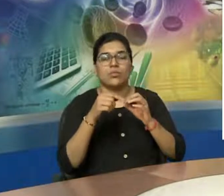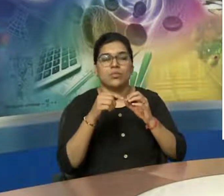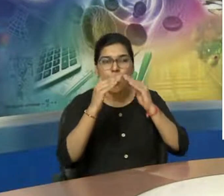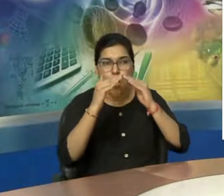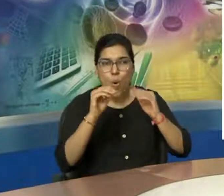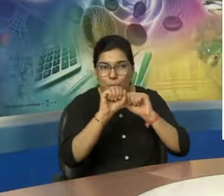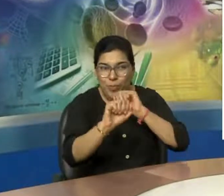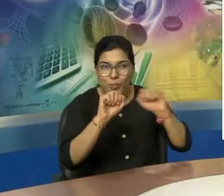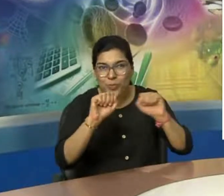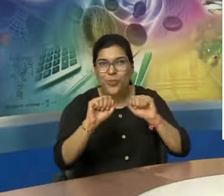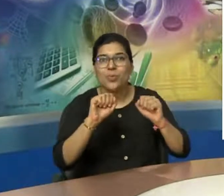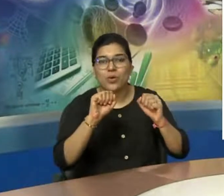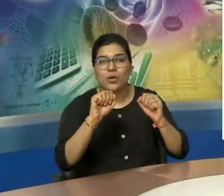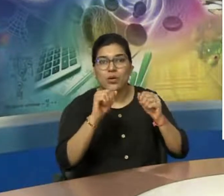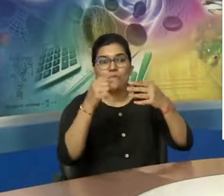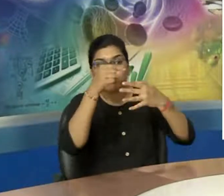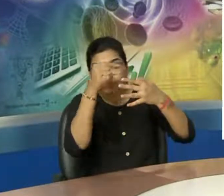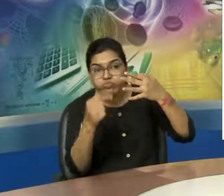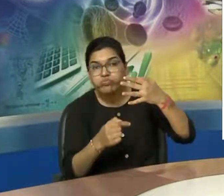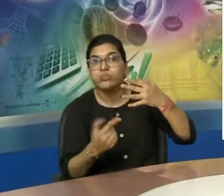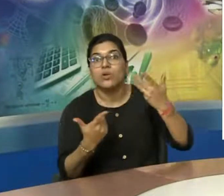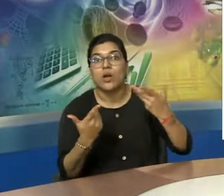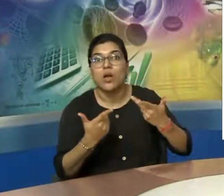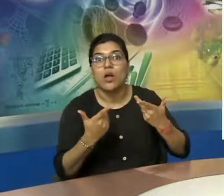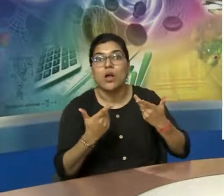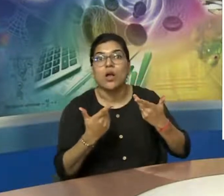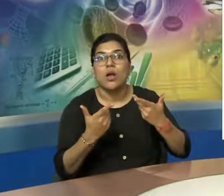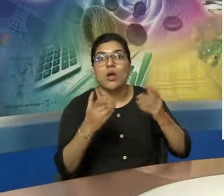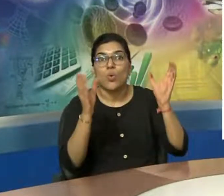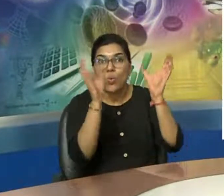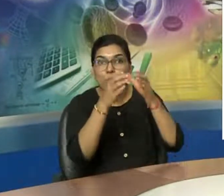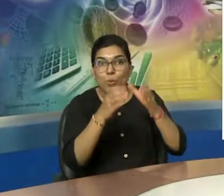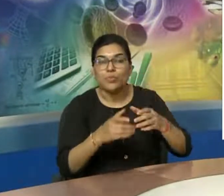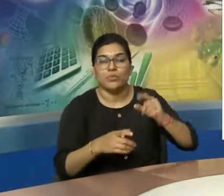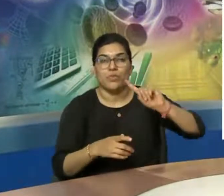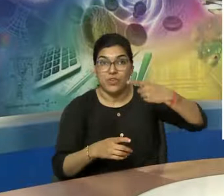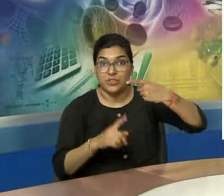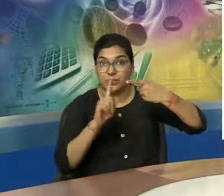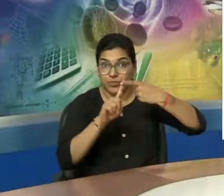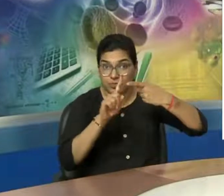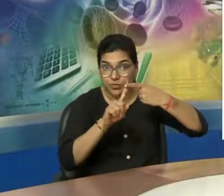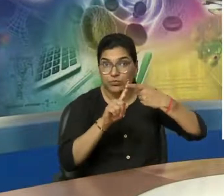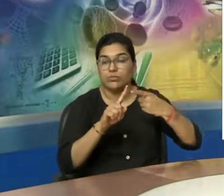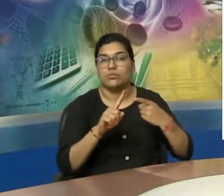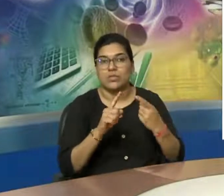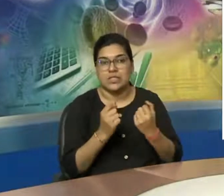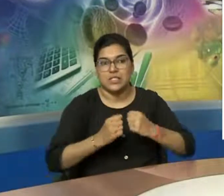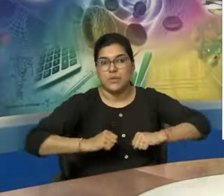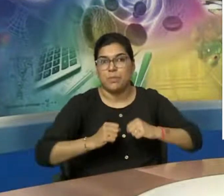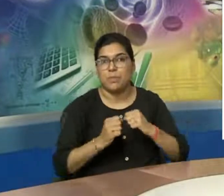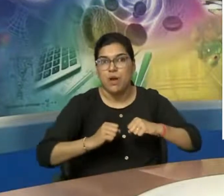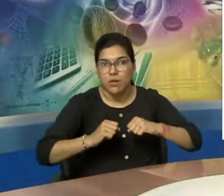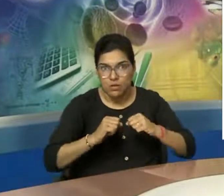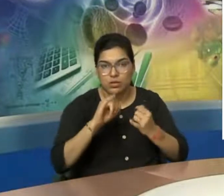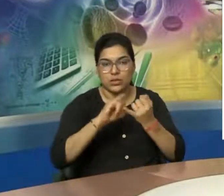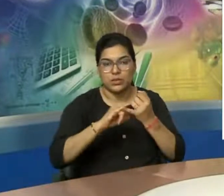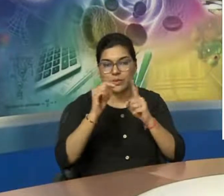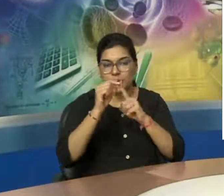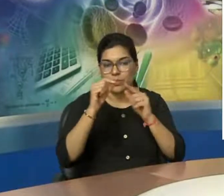The features of the habitat can be represented by its structural components,